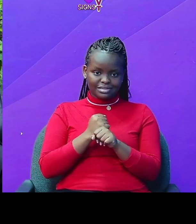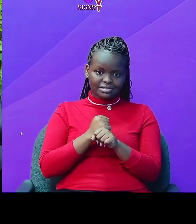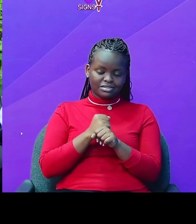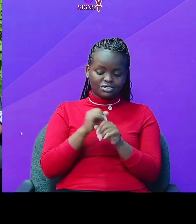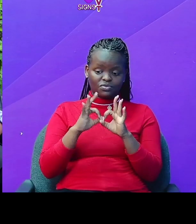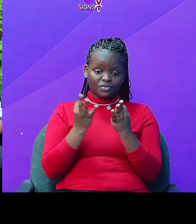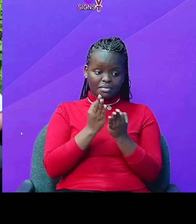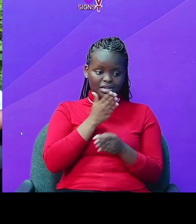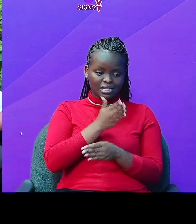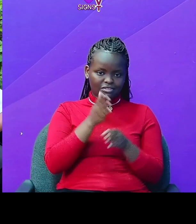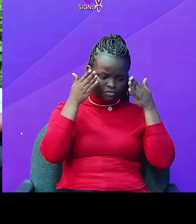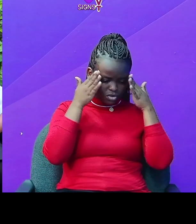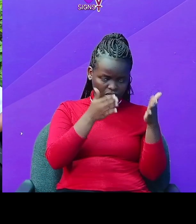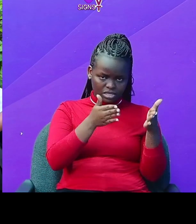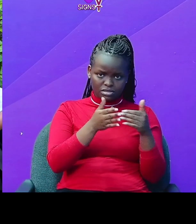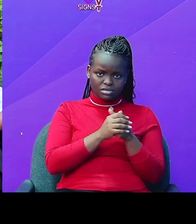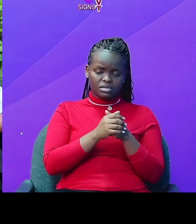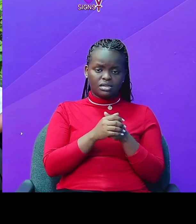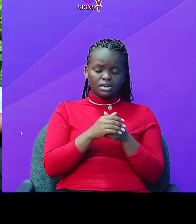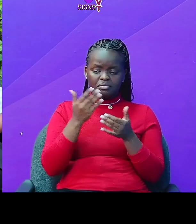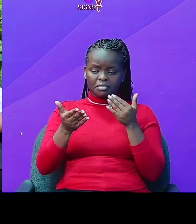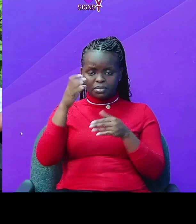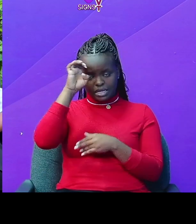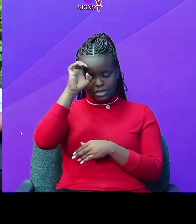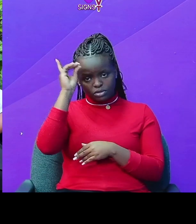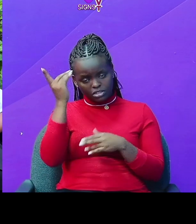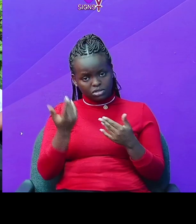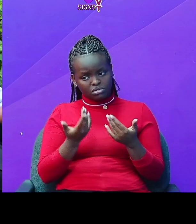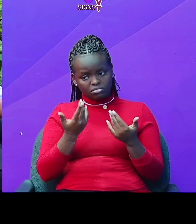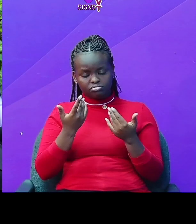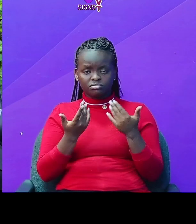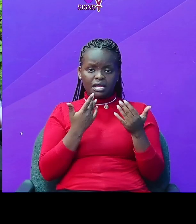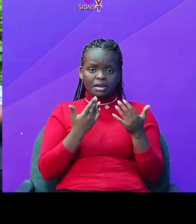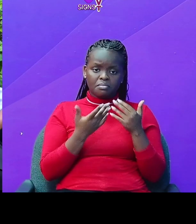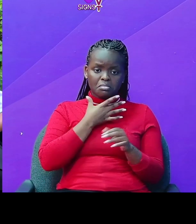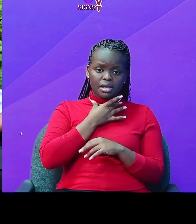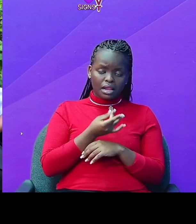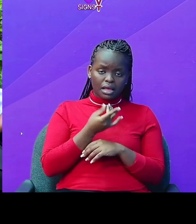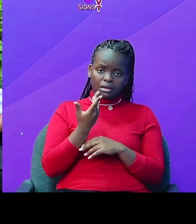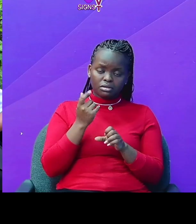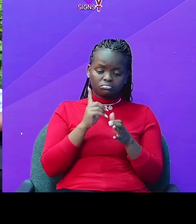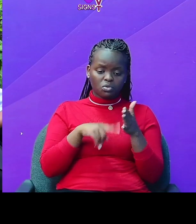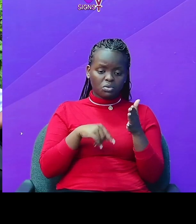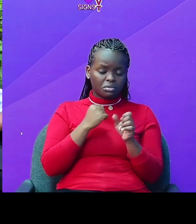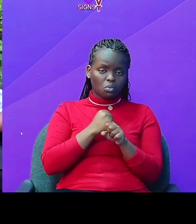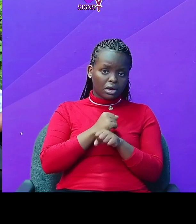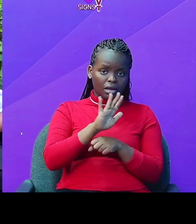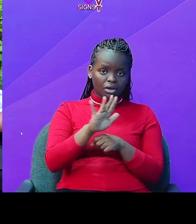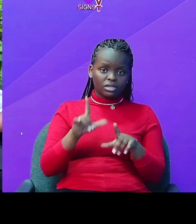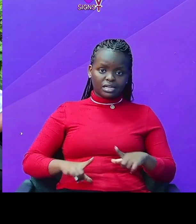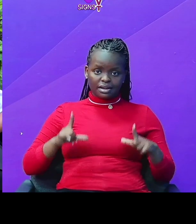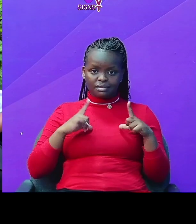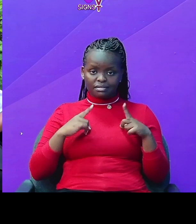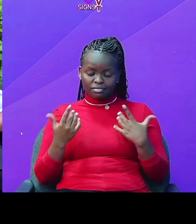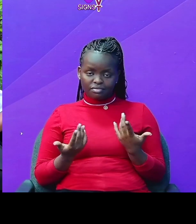family, and that goes to maybe education and your daily life, what you're doing in your life. So I think so the girl